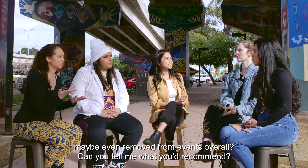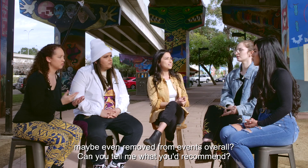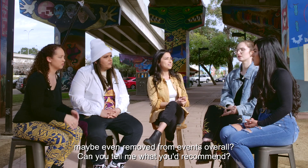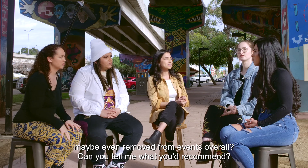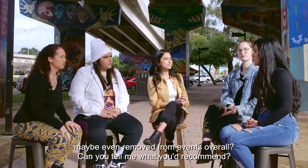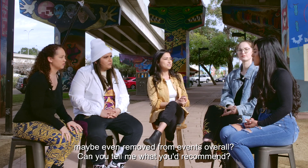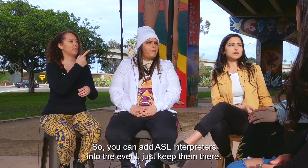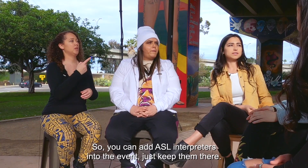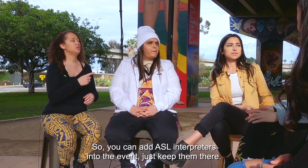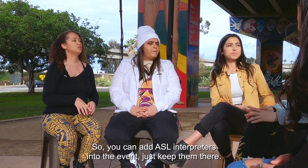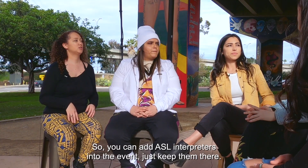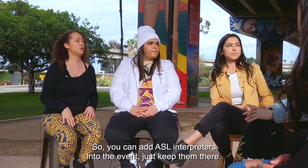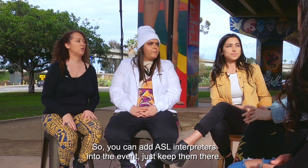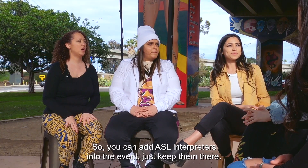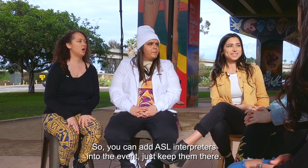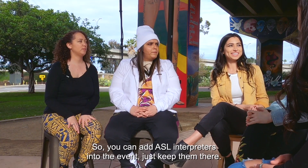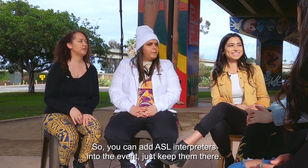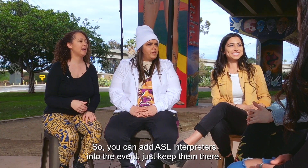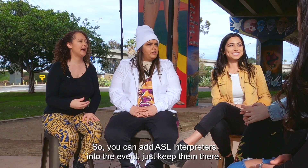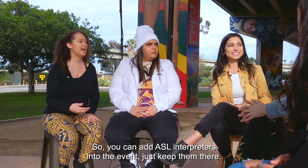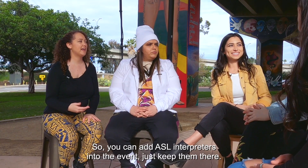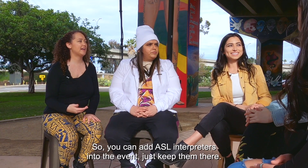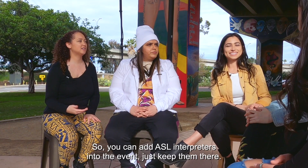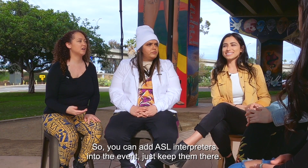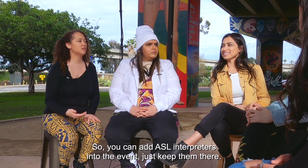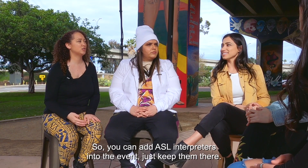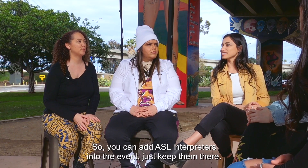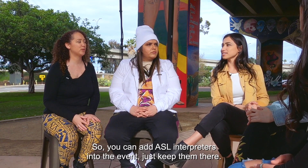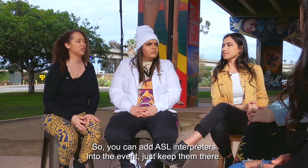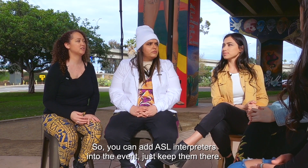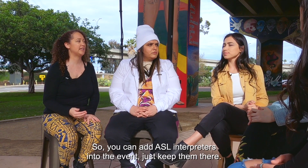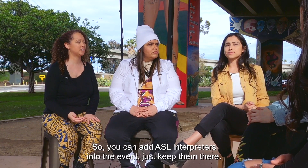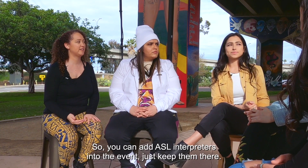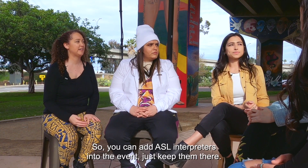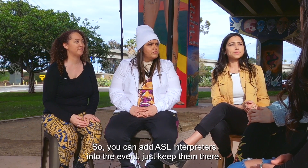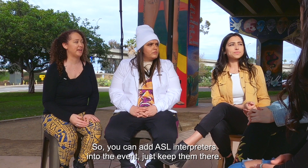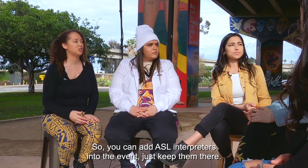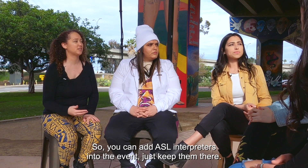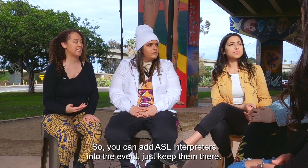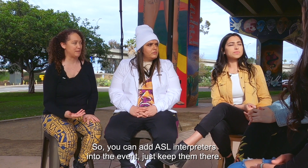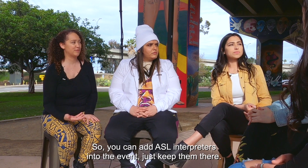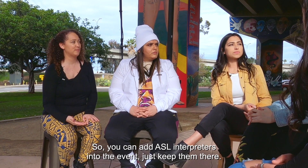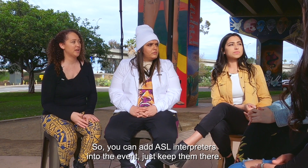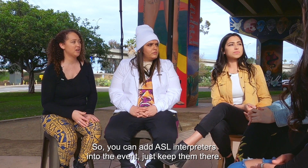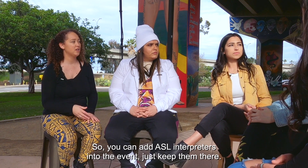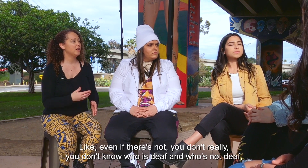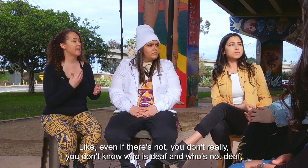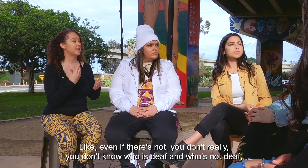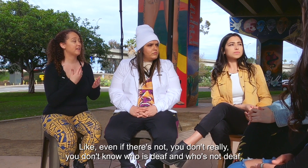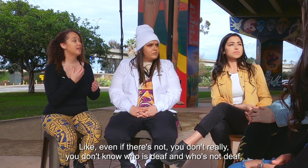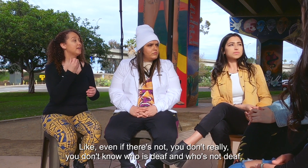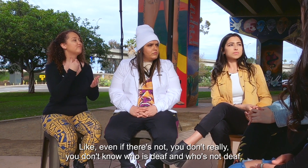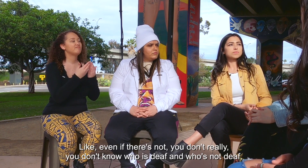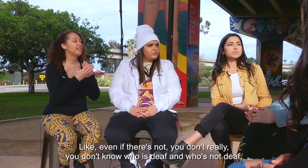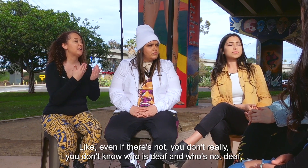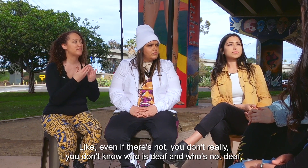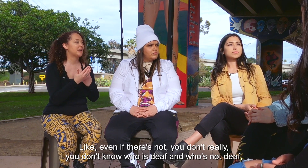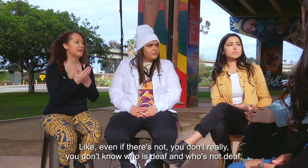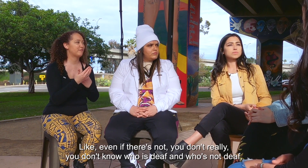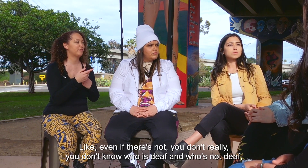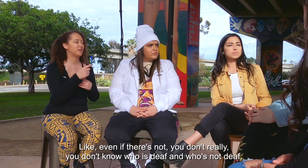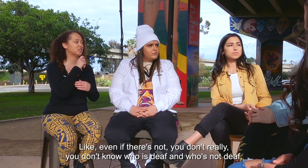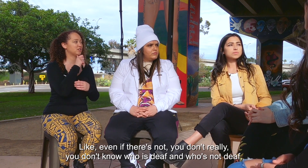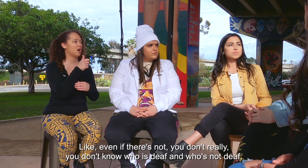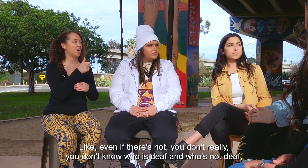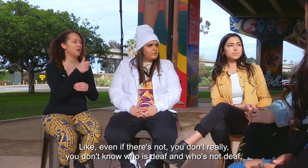recommend? So you can add ASL interpreters into the event. Just keep them there, even